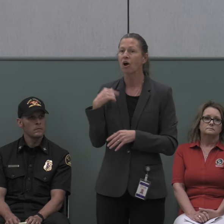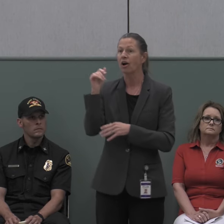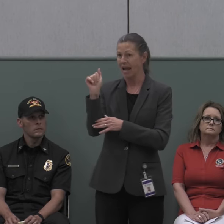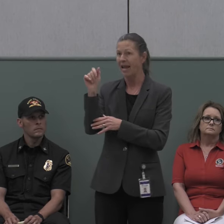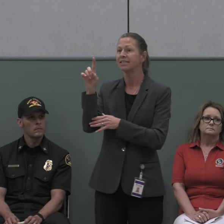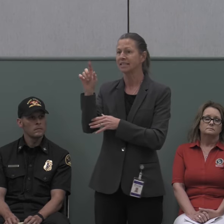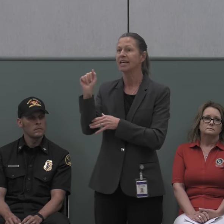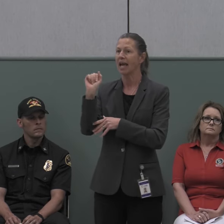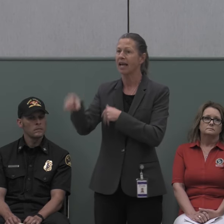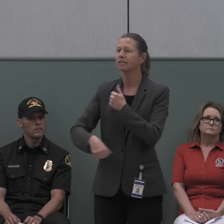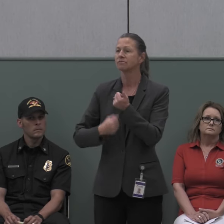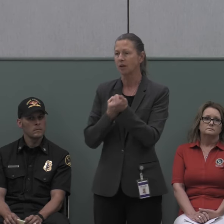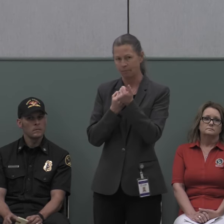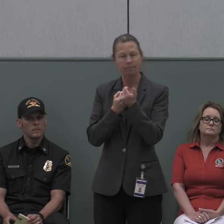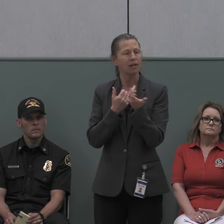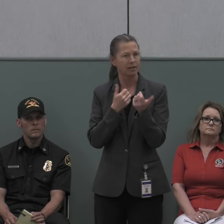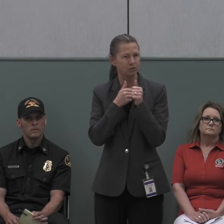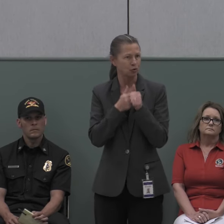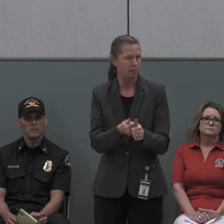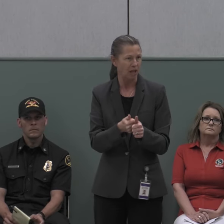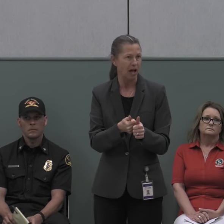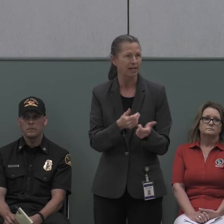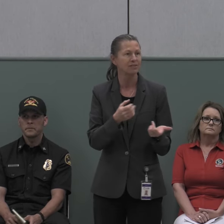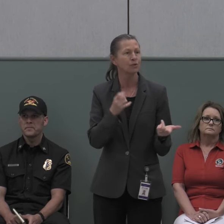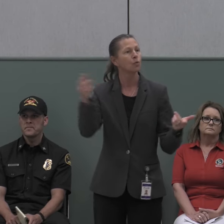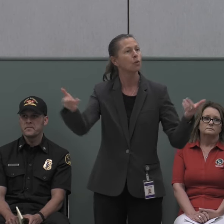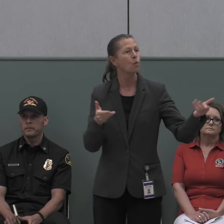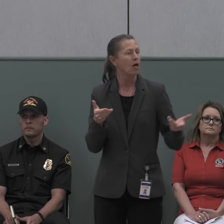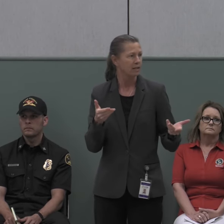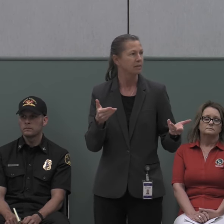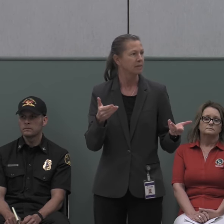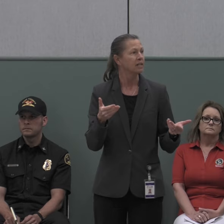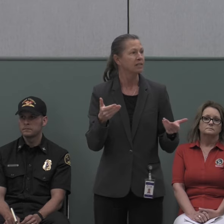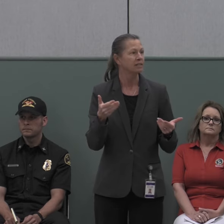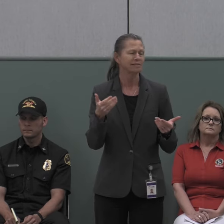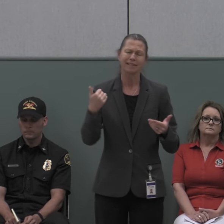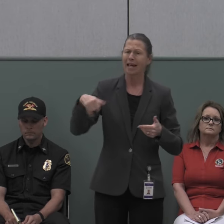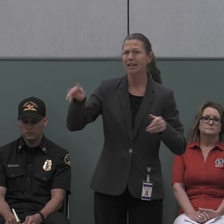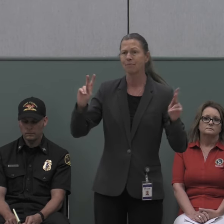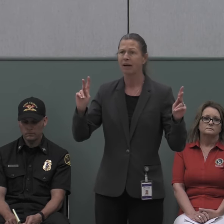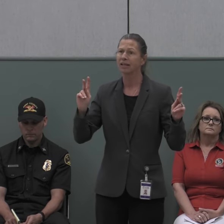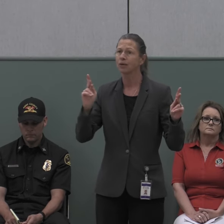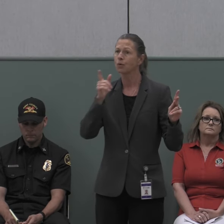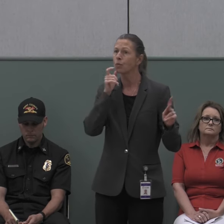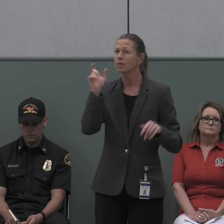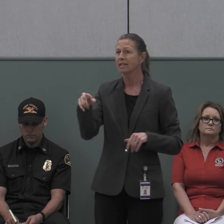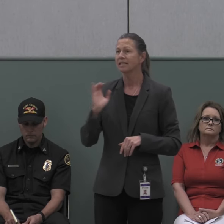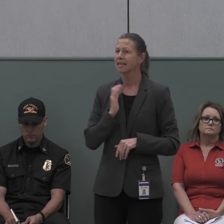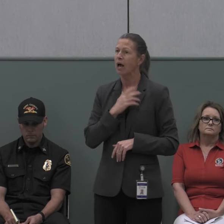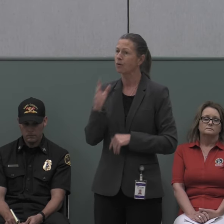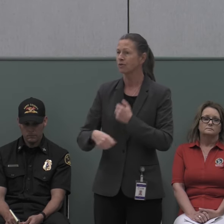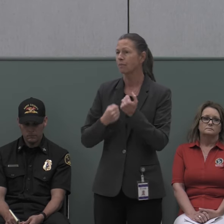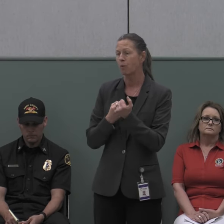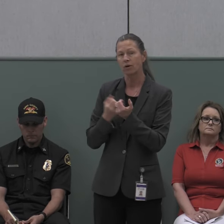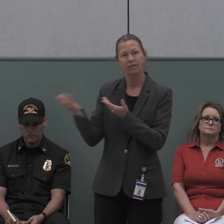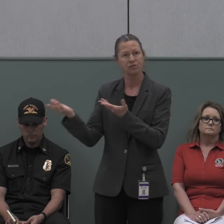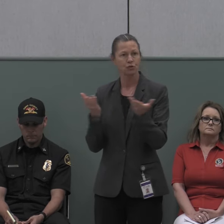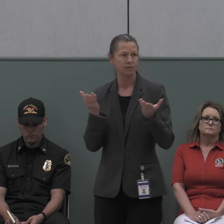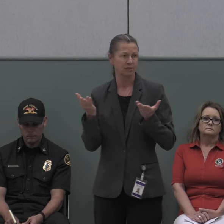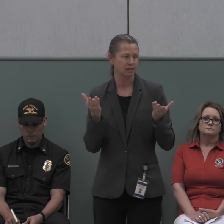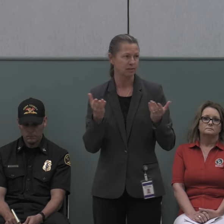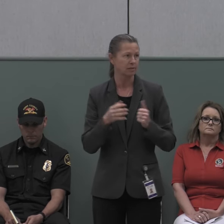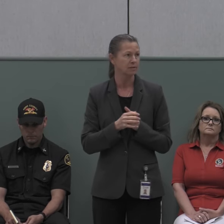welcoming everybody and anybody who needs our support and our services. We also will